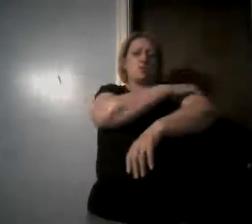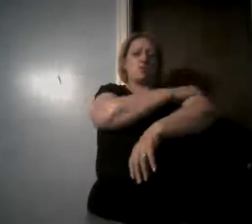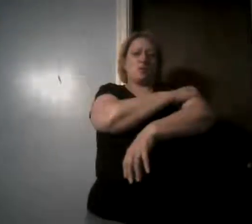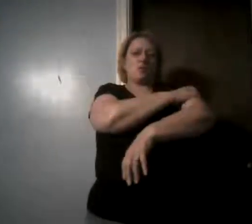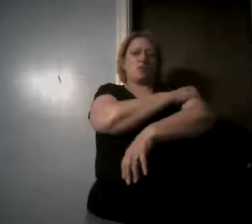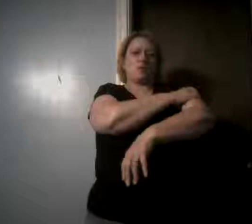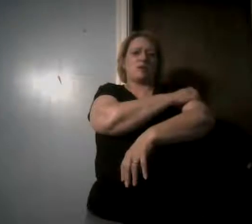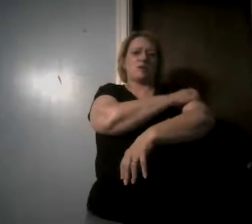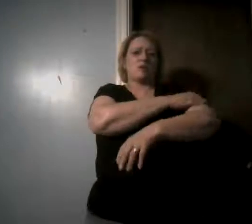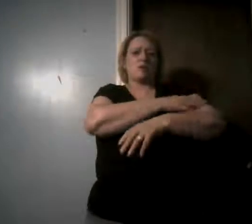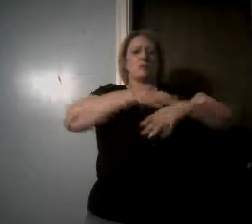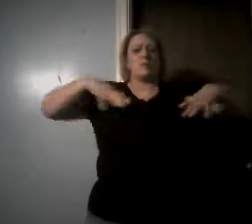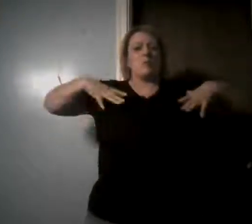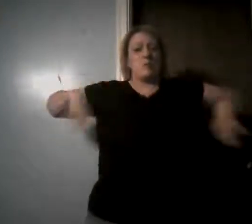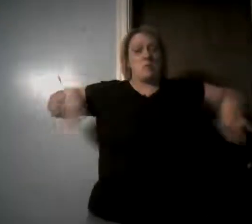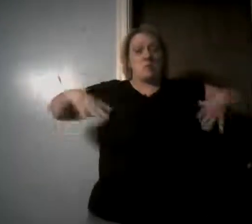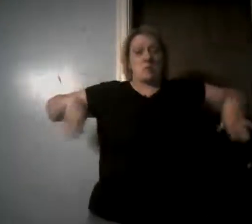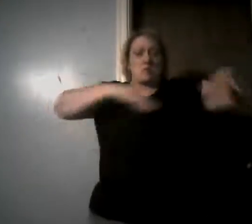and sexual function.